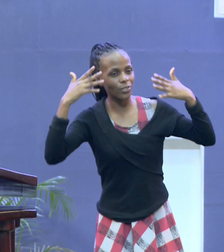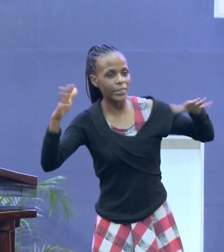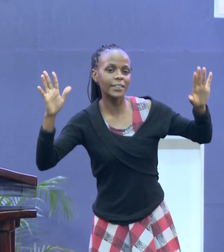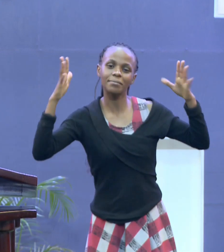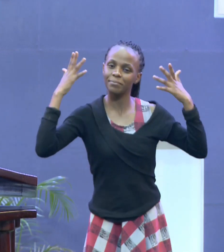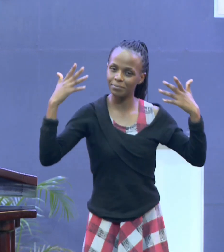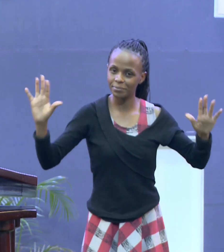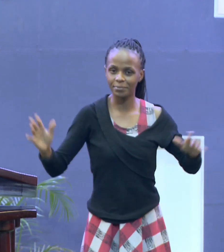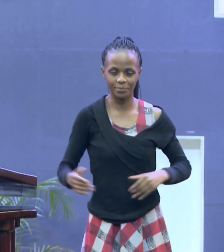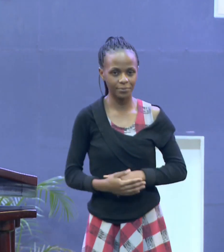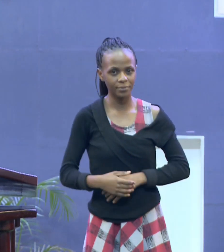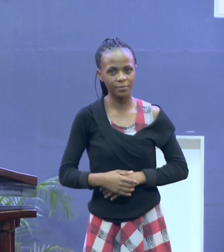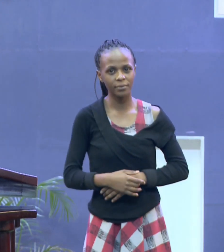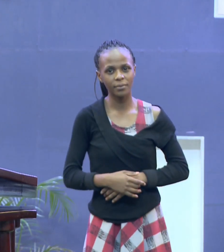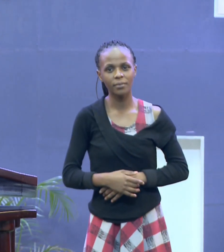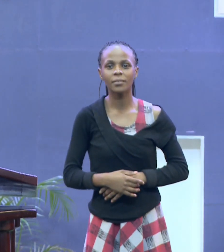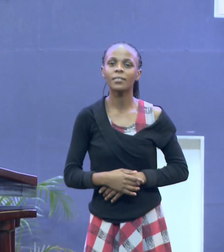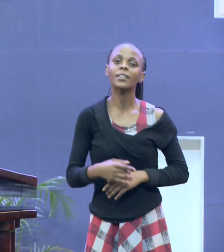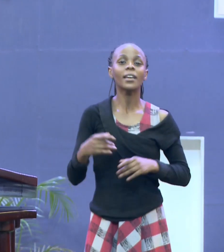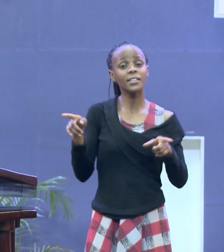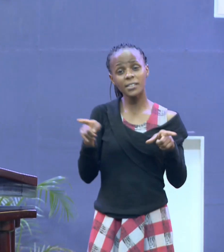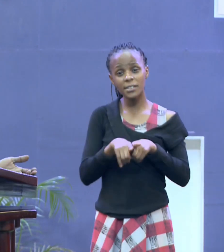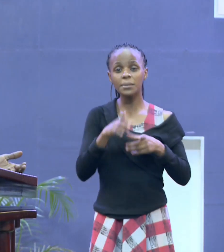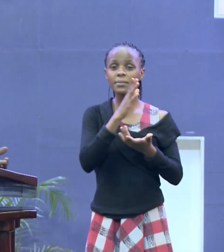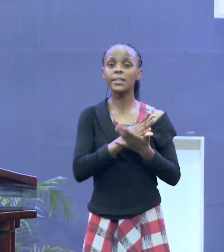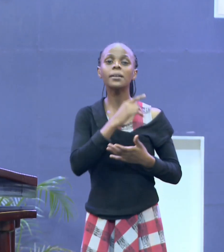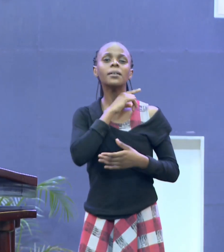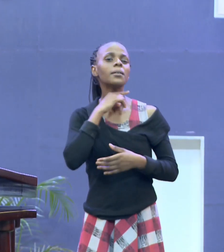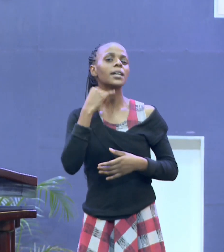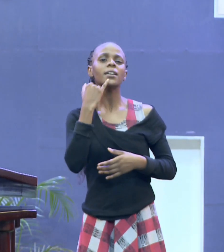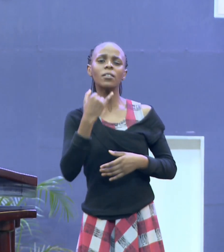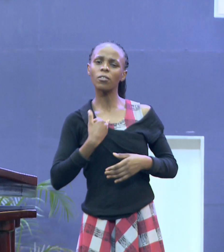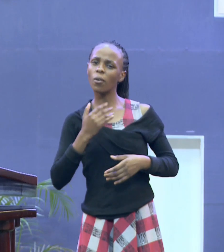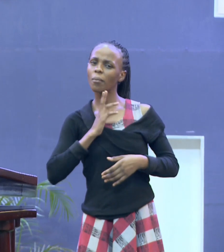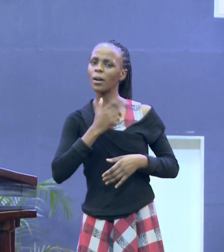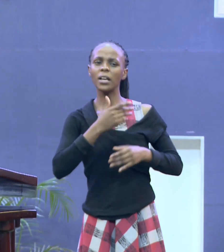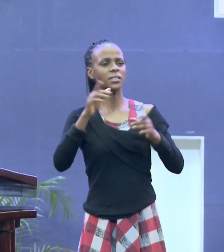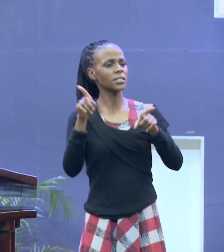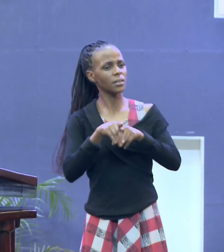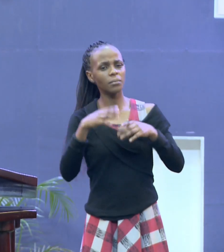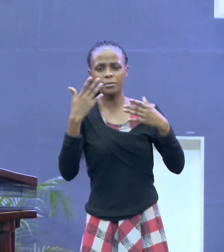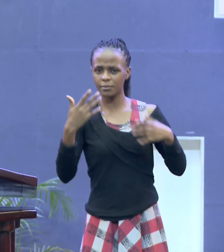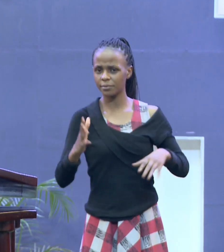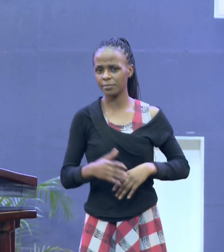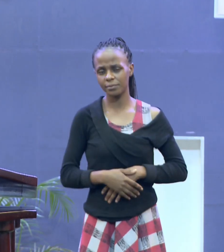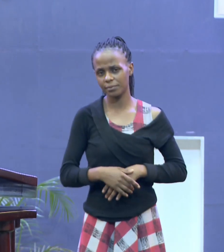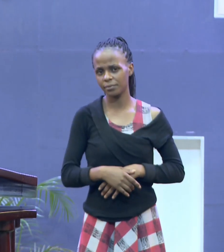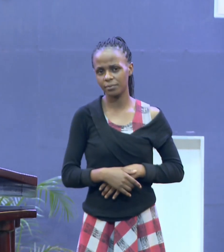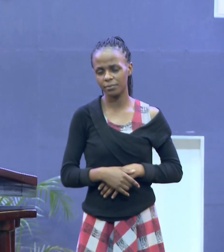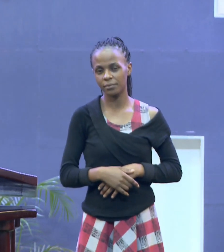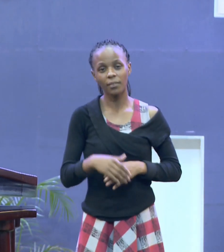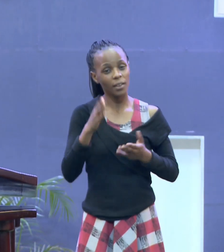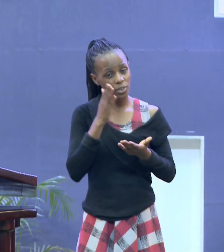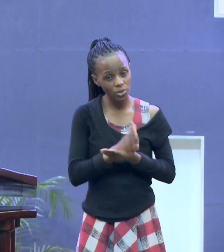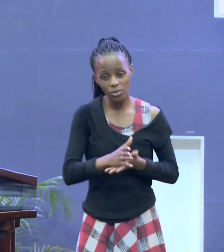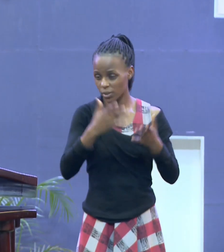done. And we find preachers who tell us it is finished. No sanga babuliza batugamba nti chiwedde. And indeed